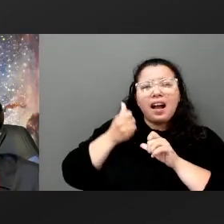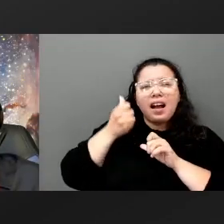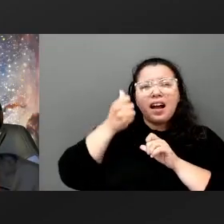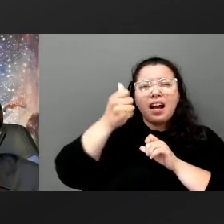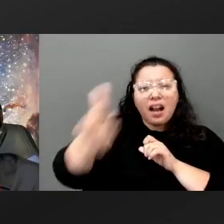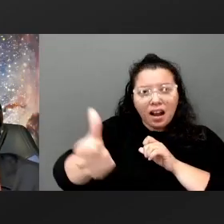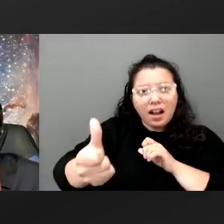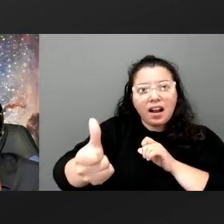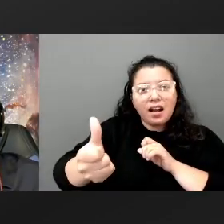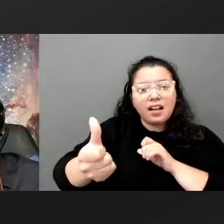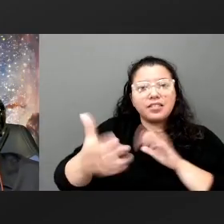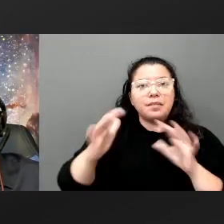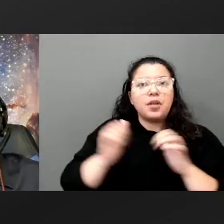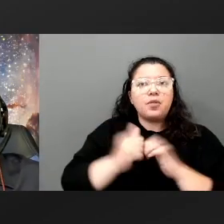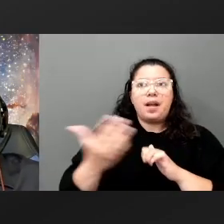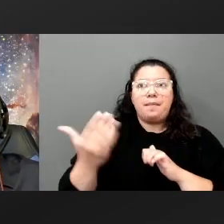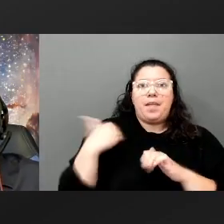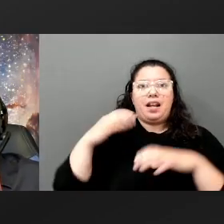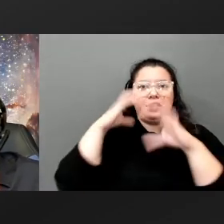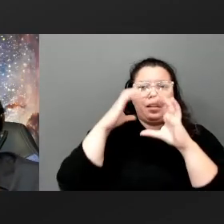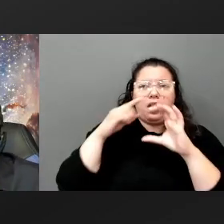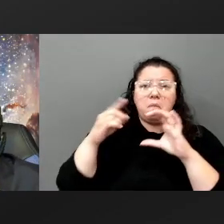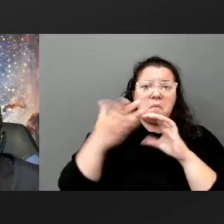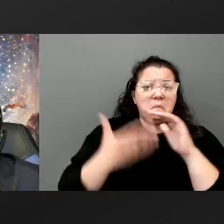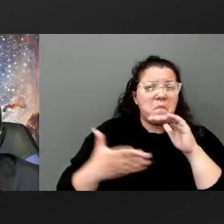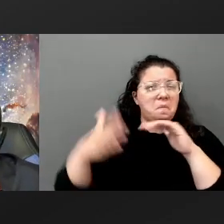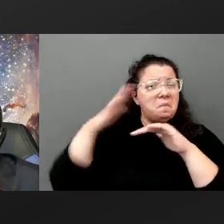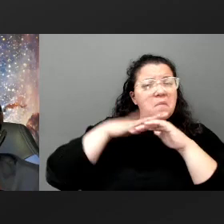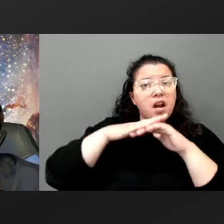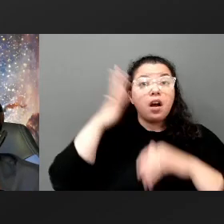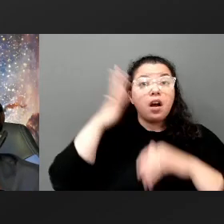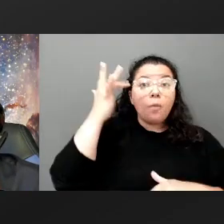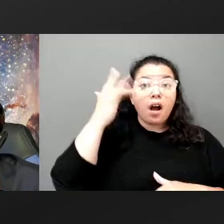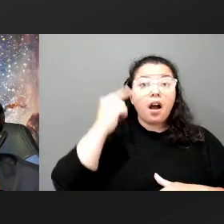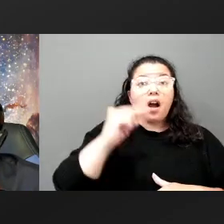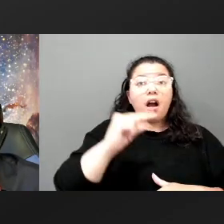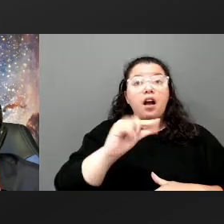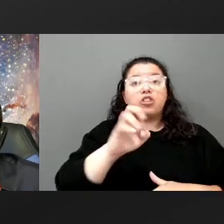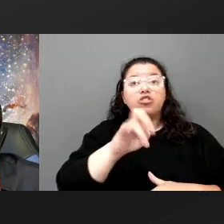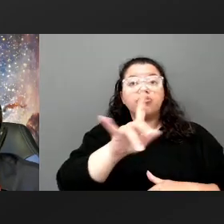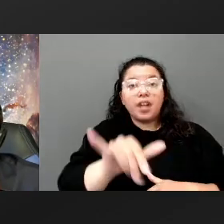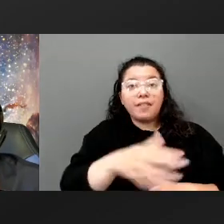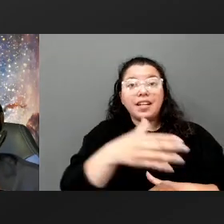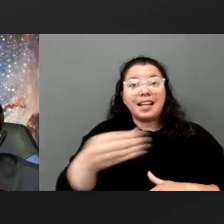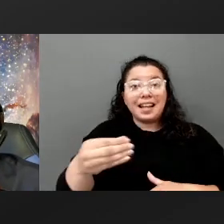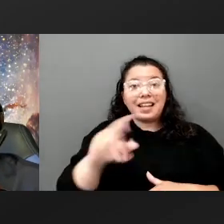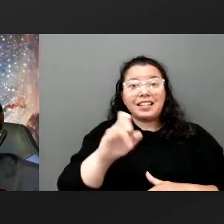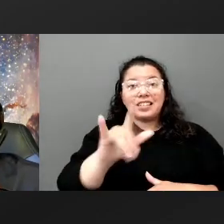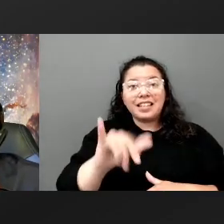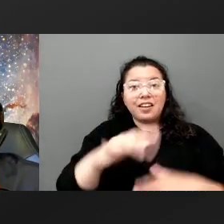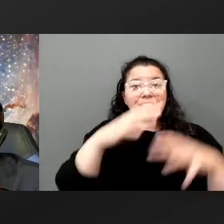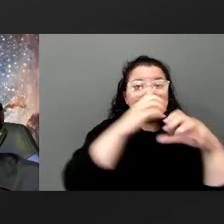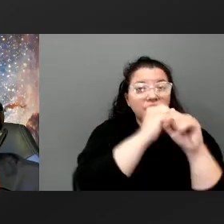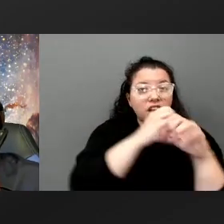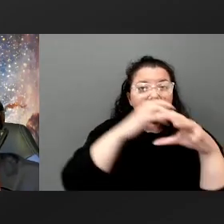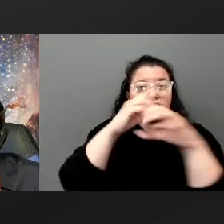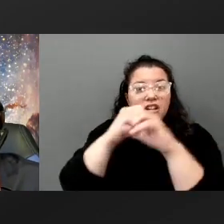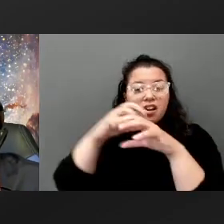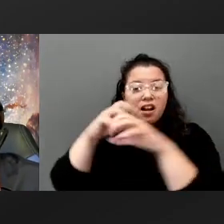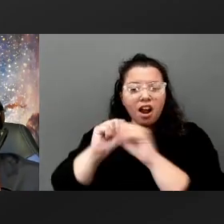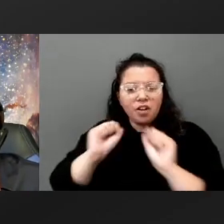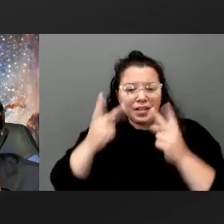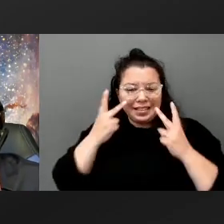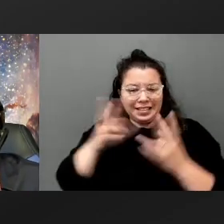And the reason why that works is because the gravity and the cluster of galaxies we're looking at, if you look at the center of the image, then you can kind of see a